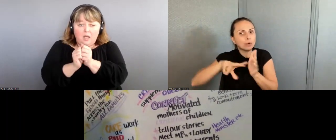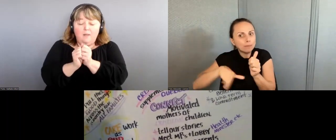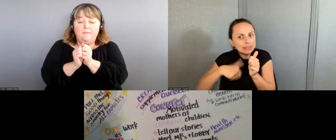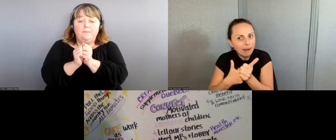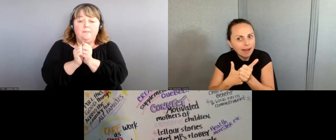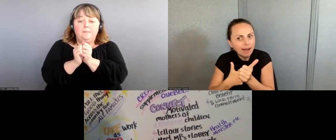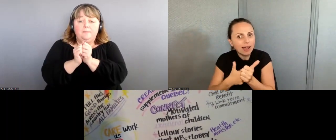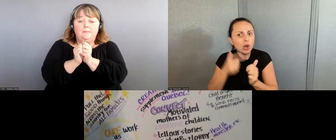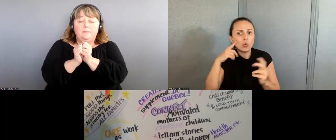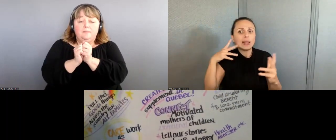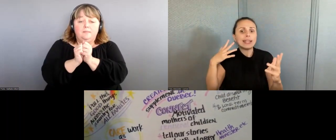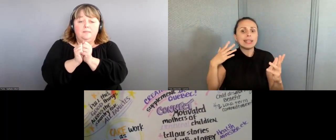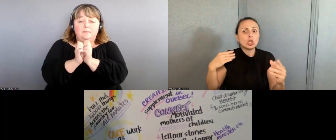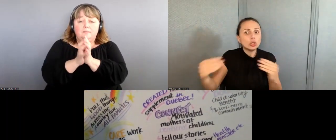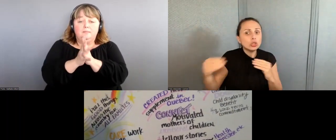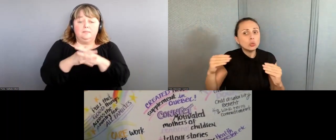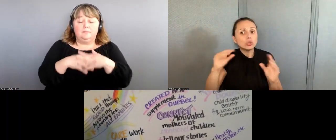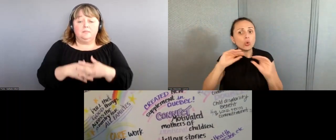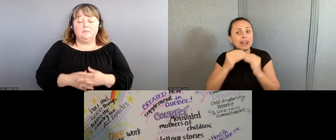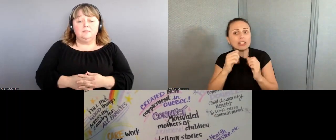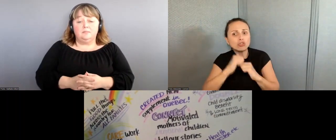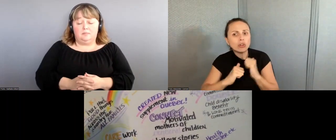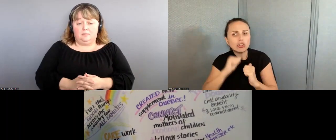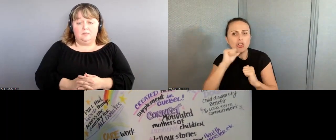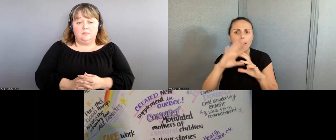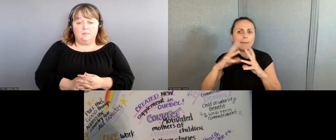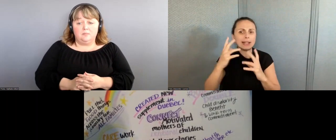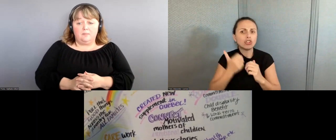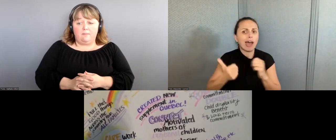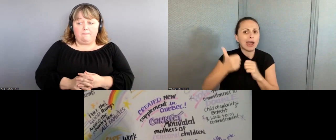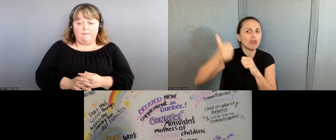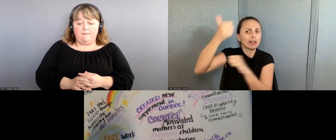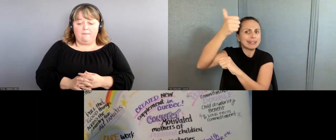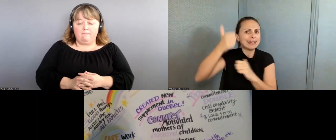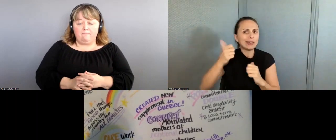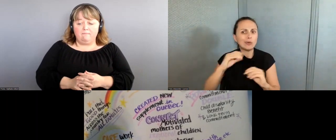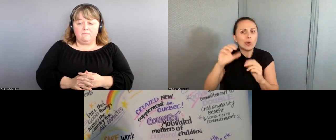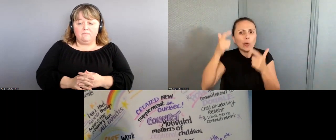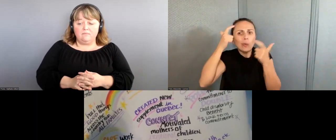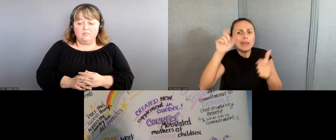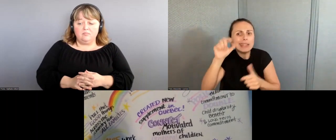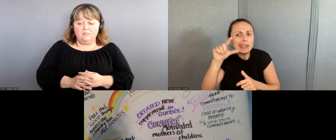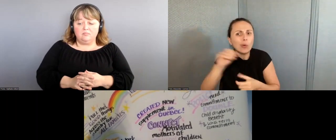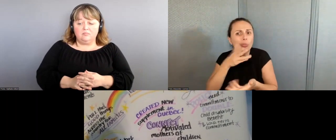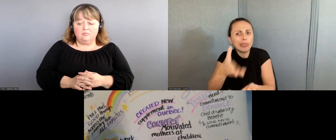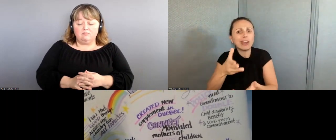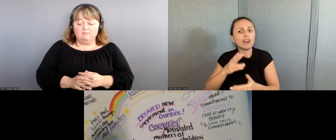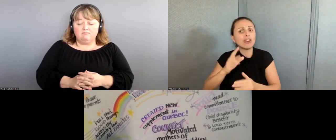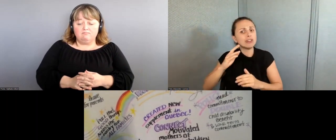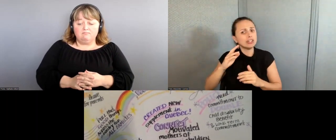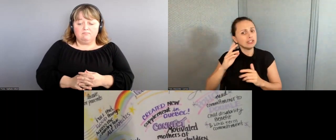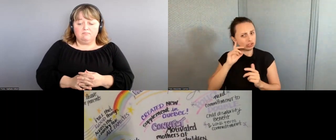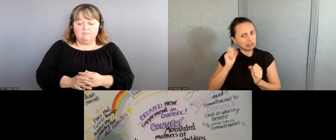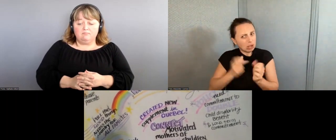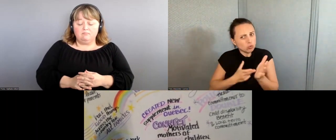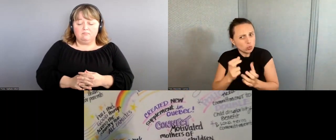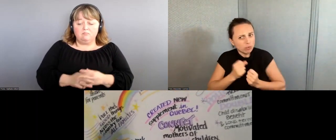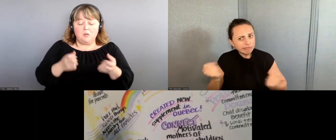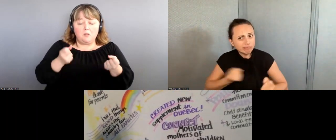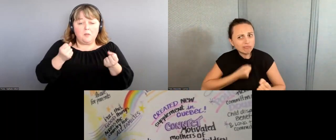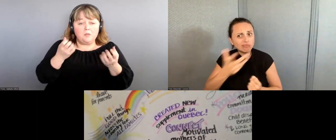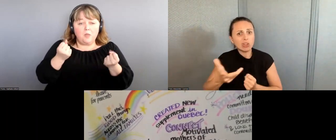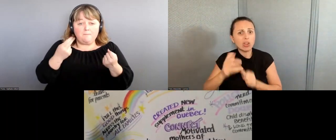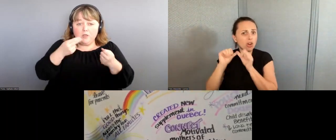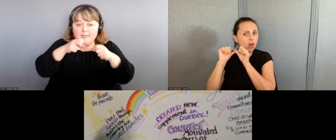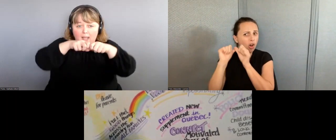loose organizational structure. There wasn't a lot of hierarchy. There wasn't ego, a lot of space for truth telling, and just ongoing, like very,